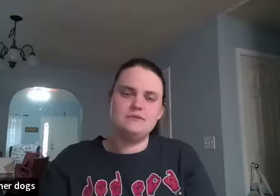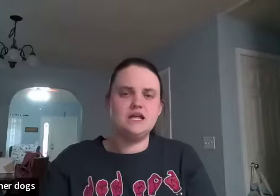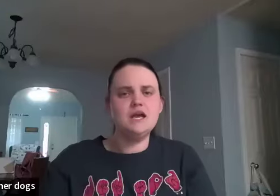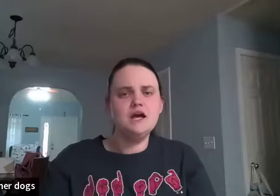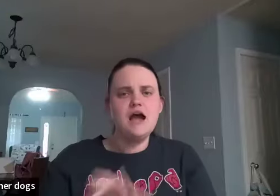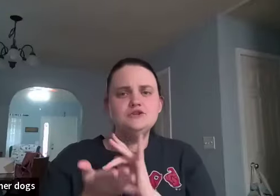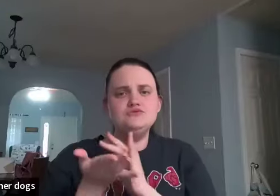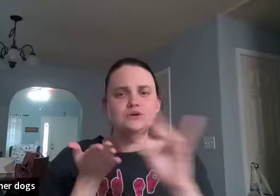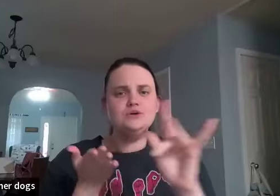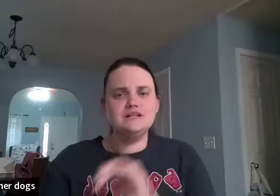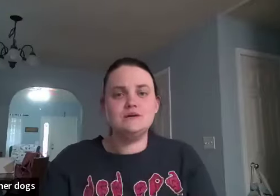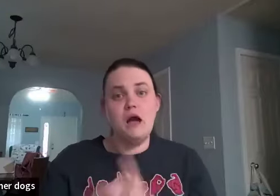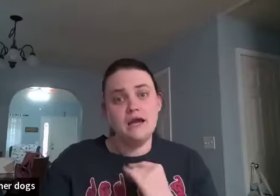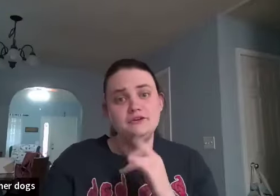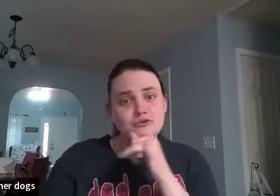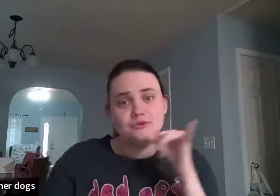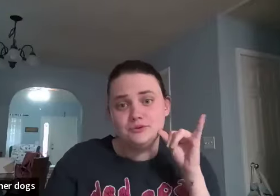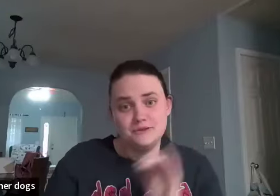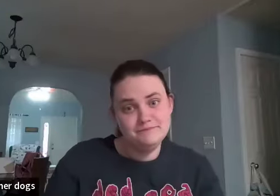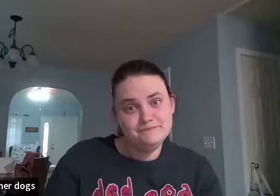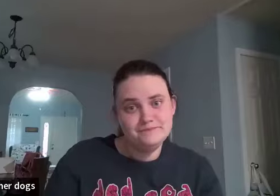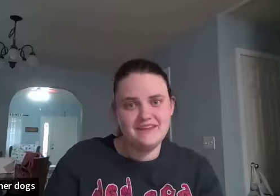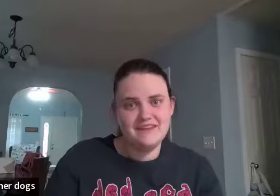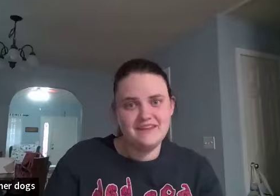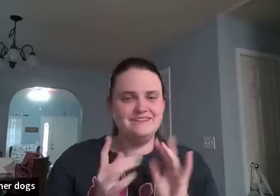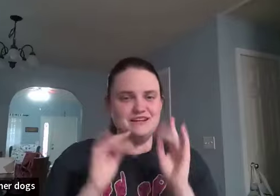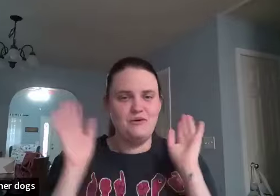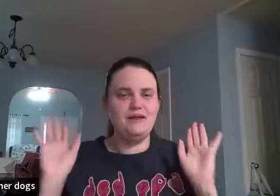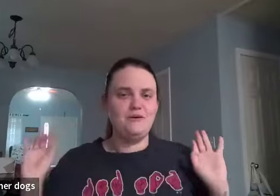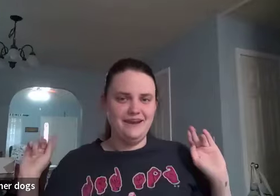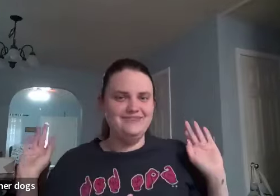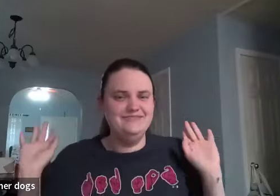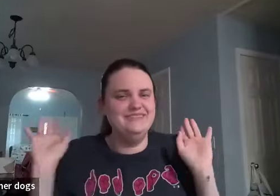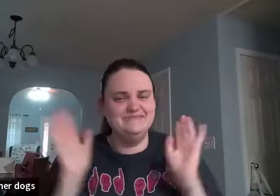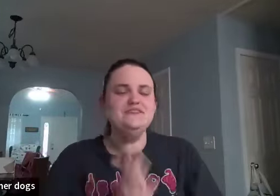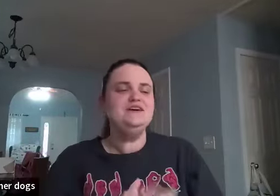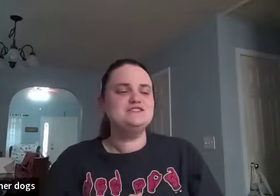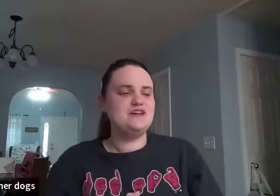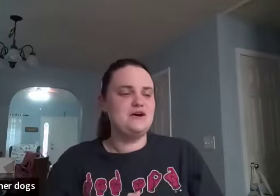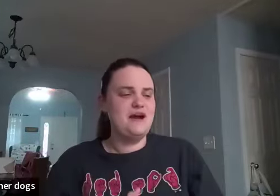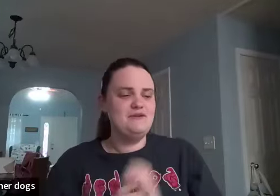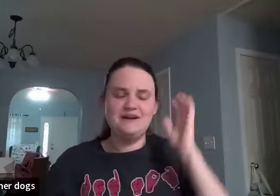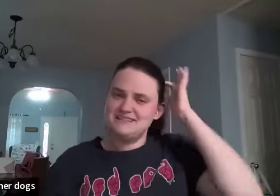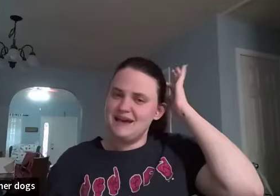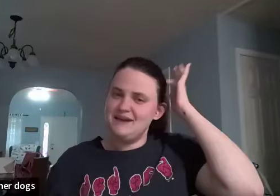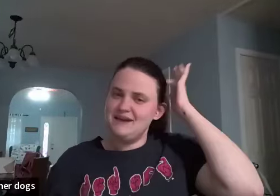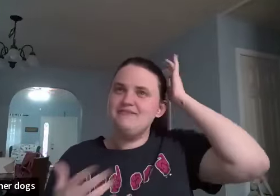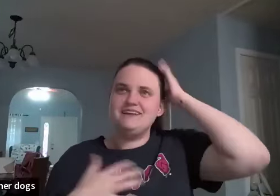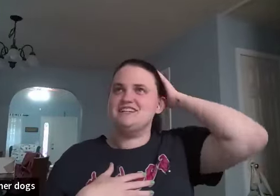be like, I do rude. I say, well, I do rude. And then it's like a whole like, okay. So that one, because I don't know, I have like